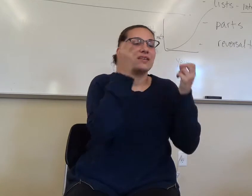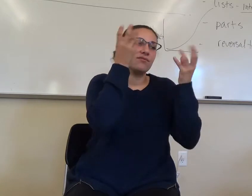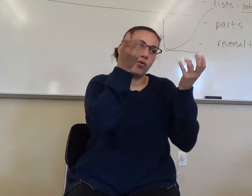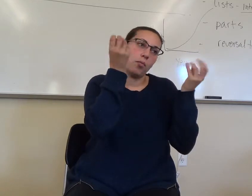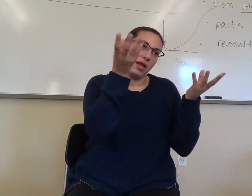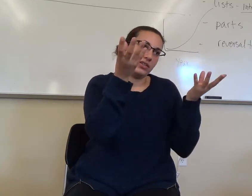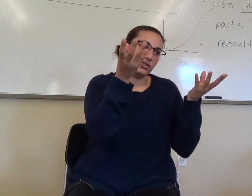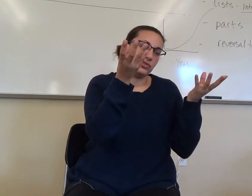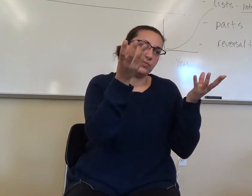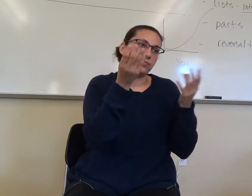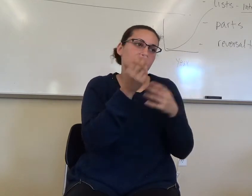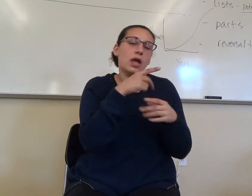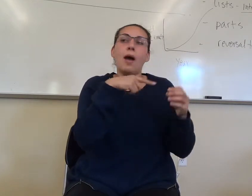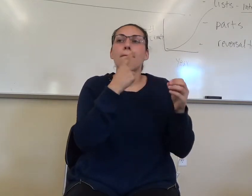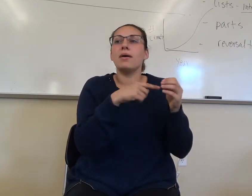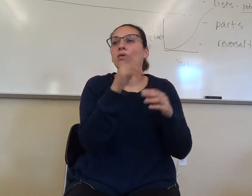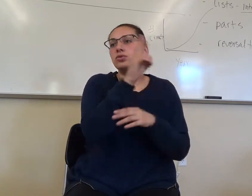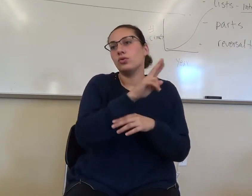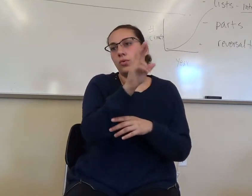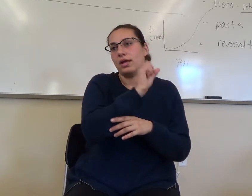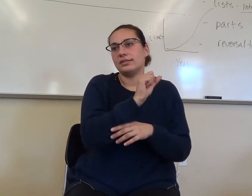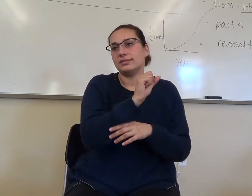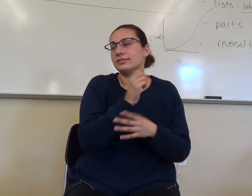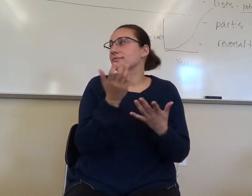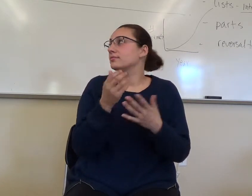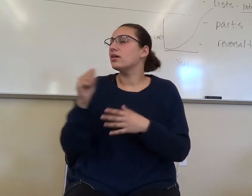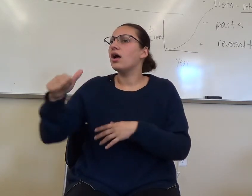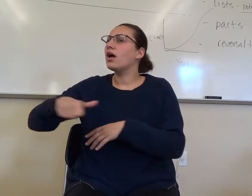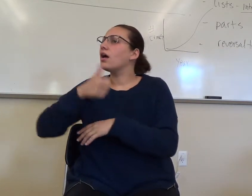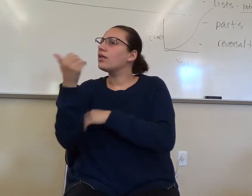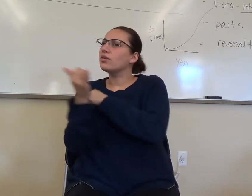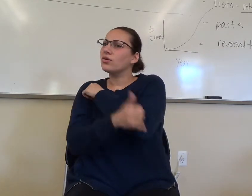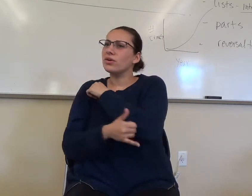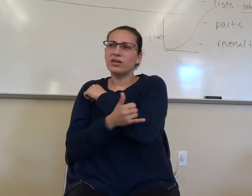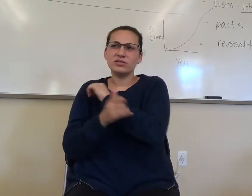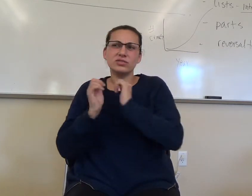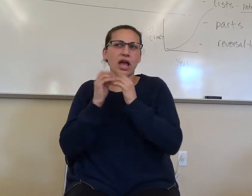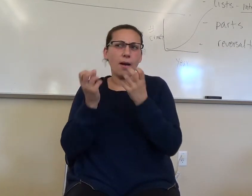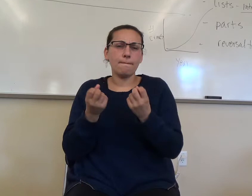kind of interesting. How many other countries are there in the world?